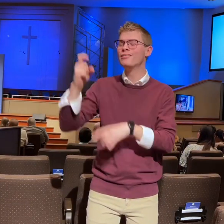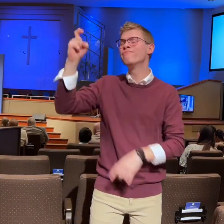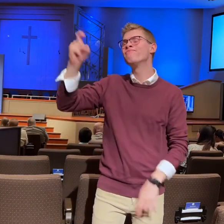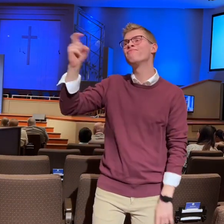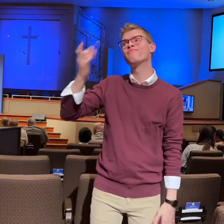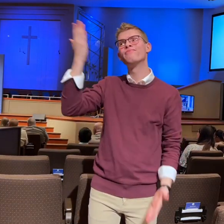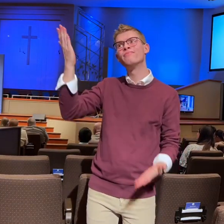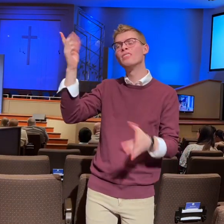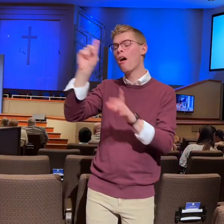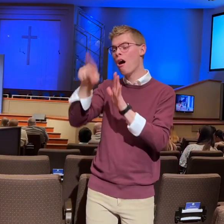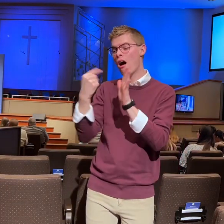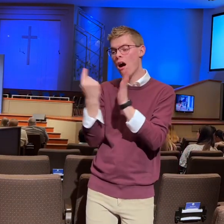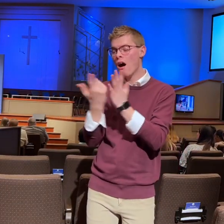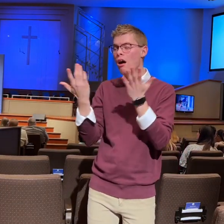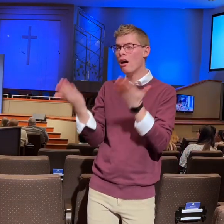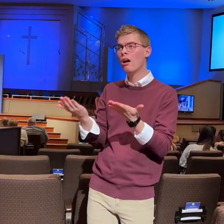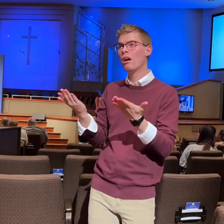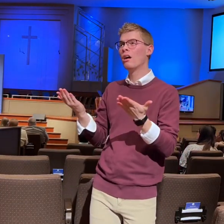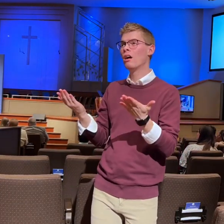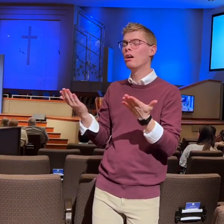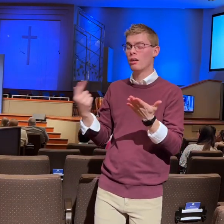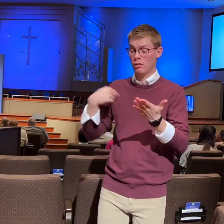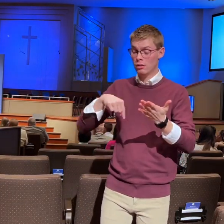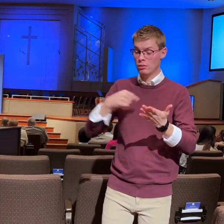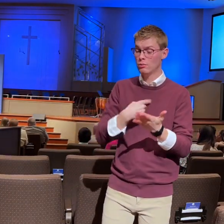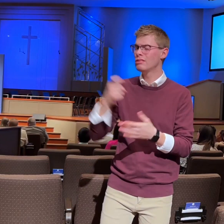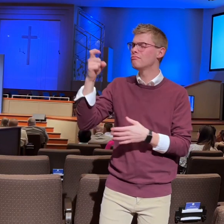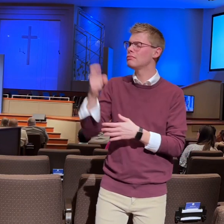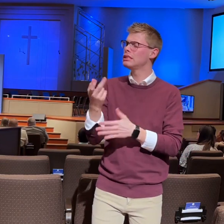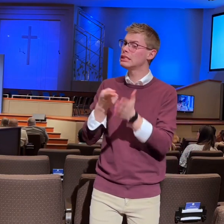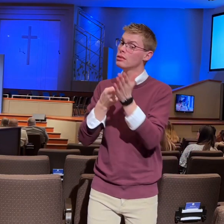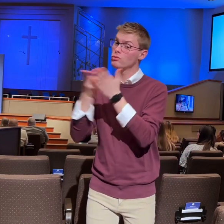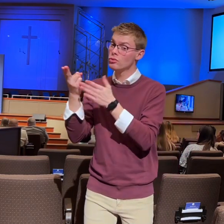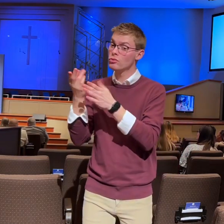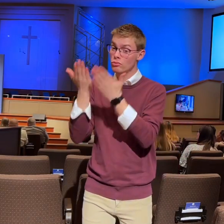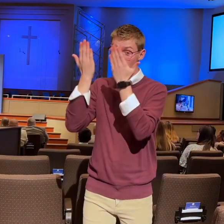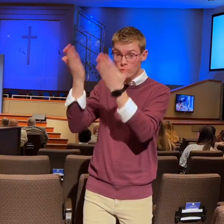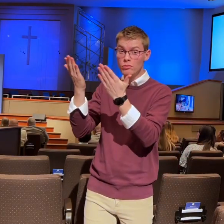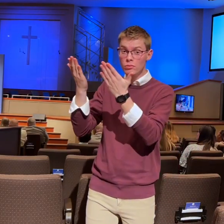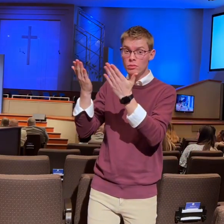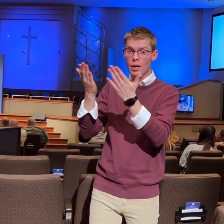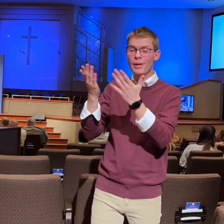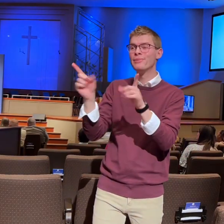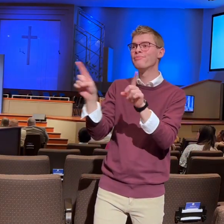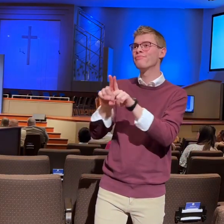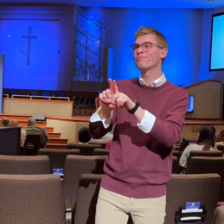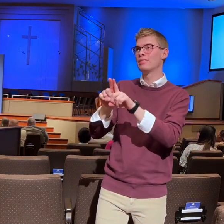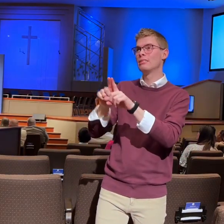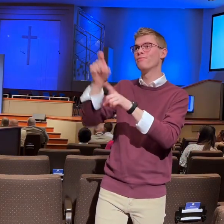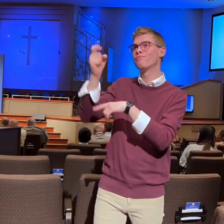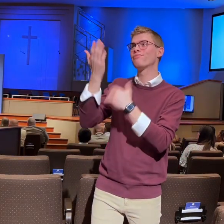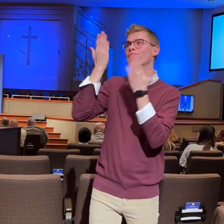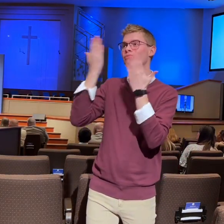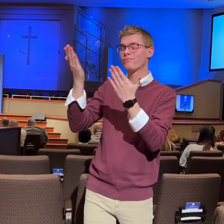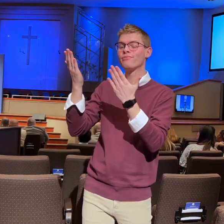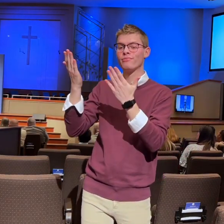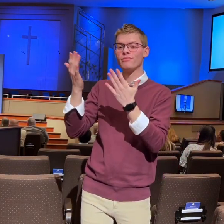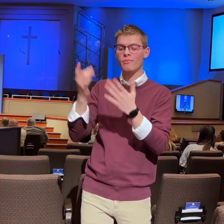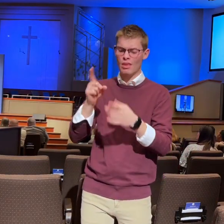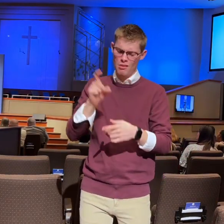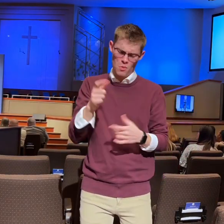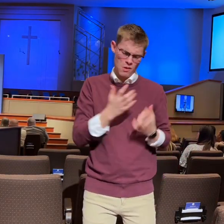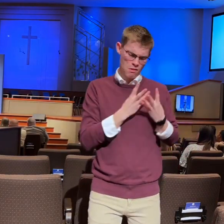vital that we know we need the Lord as much as we also need the truth of the Lord. And so it's important to keep a tender heart